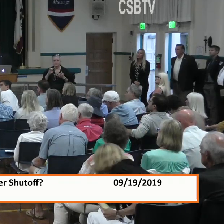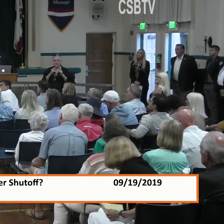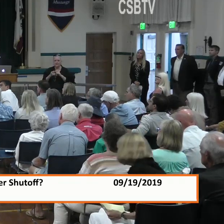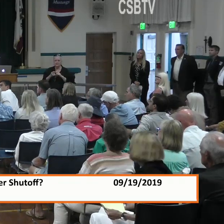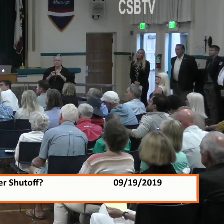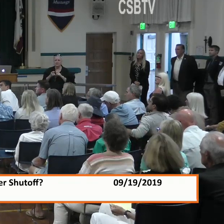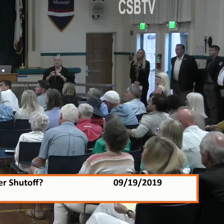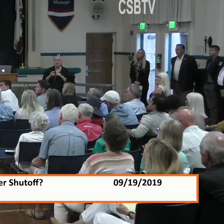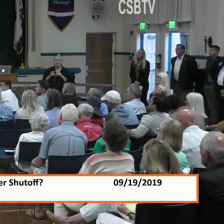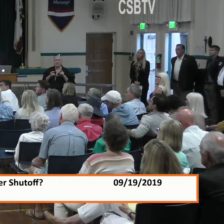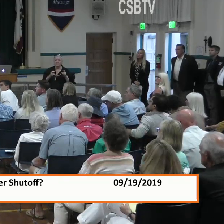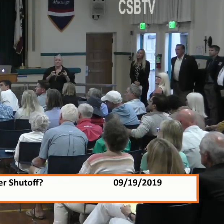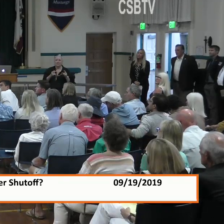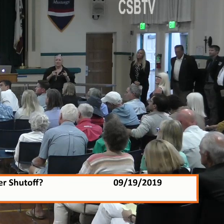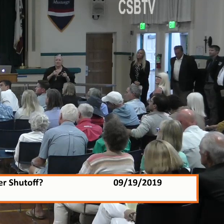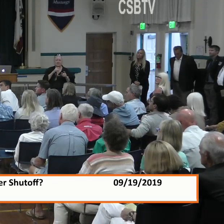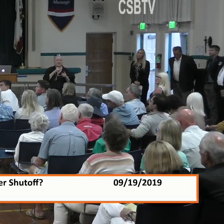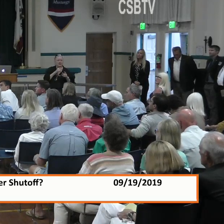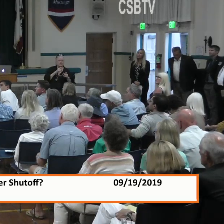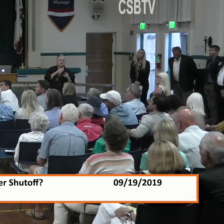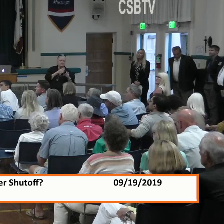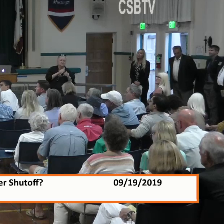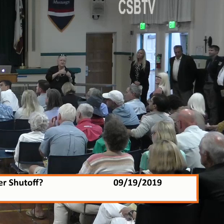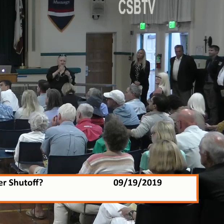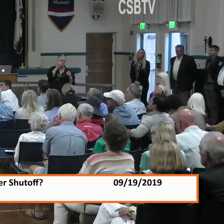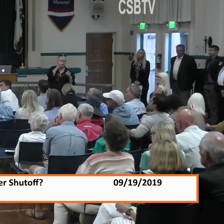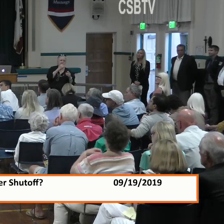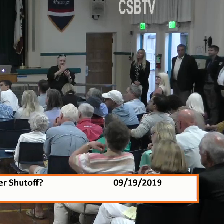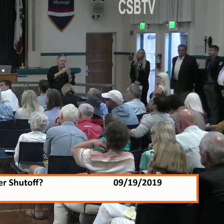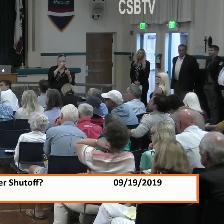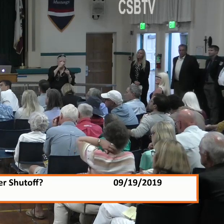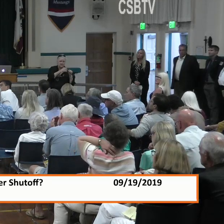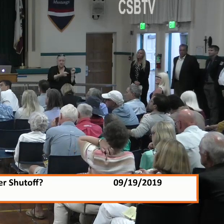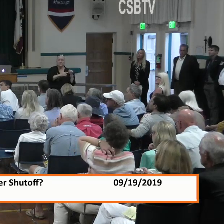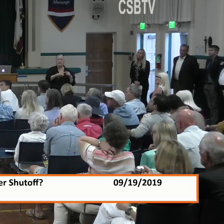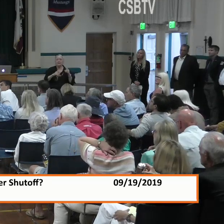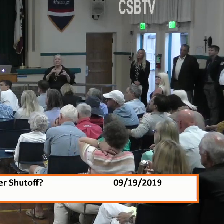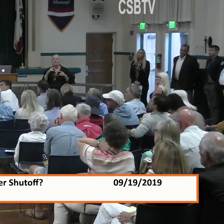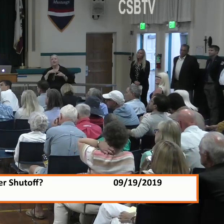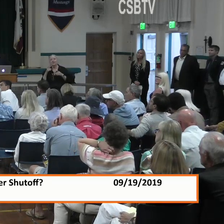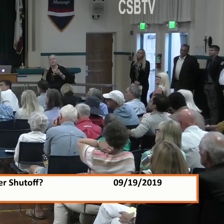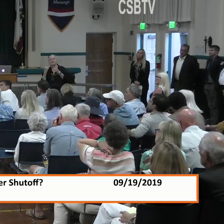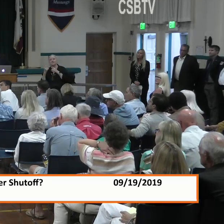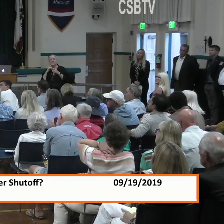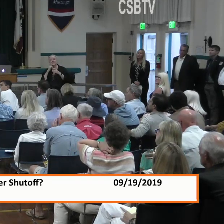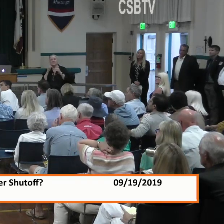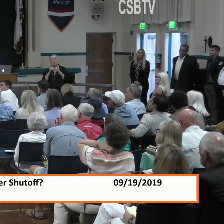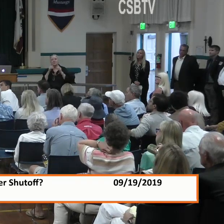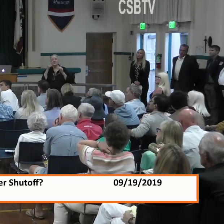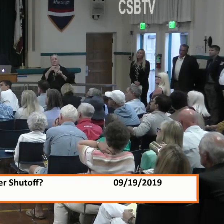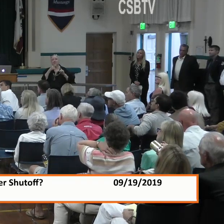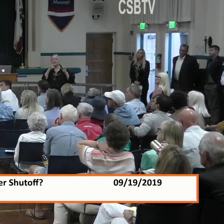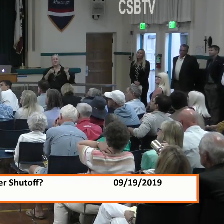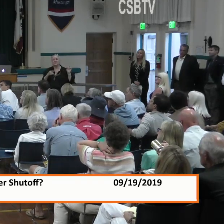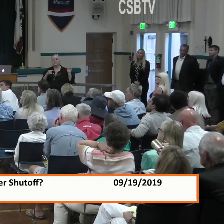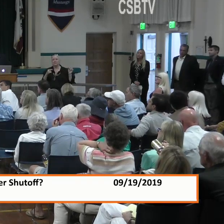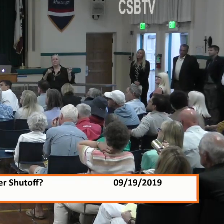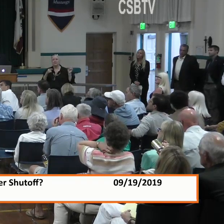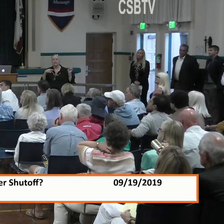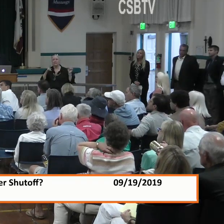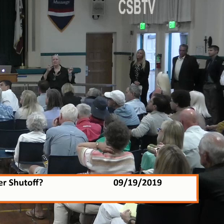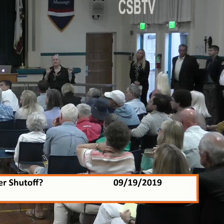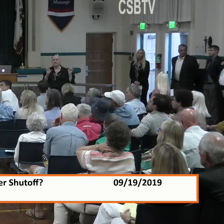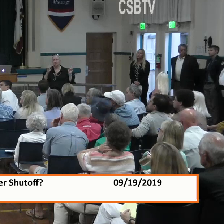people's dissenting from that view. But we know that that's so. And I guess my question really is more directed to our